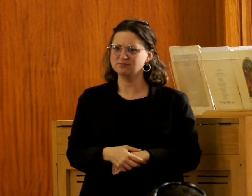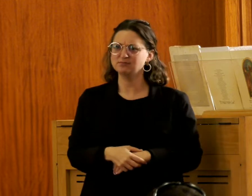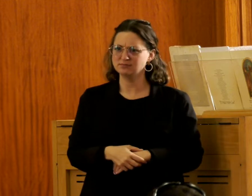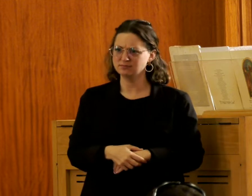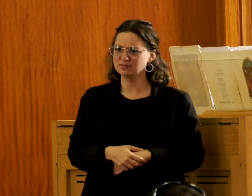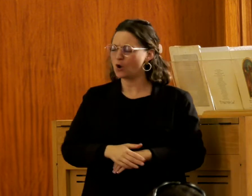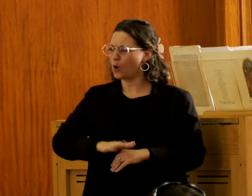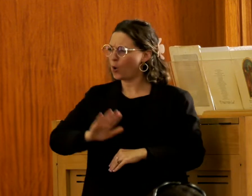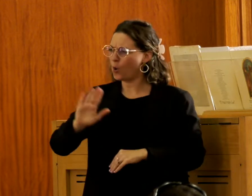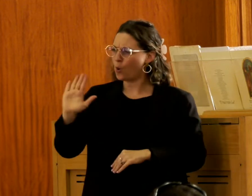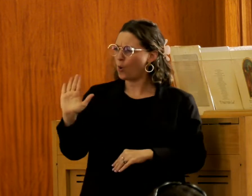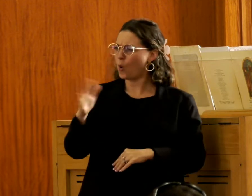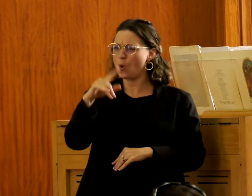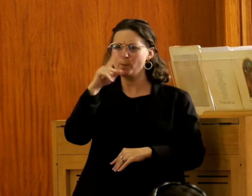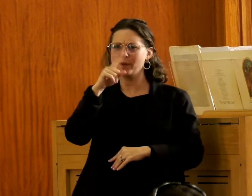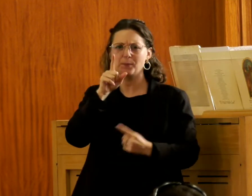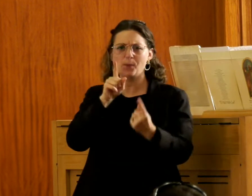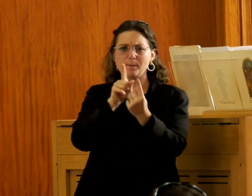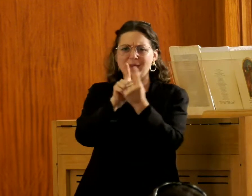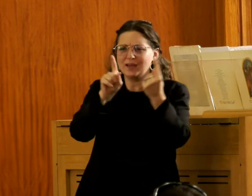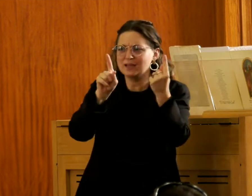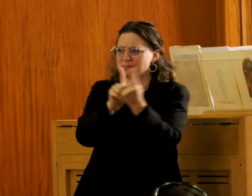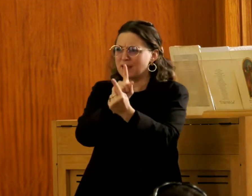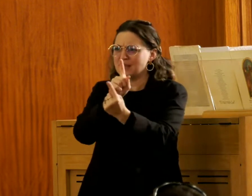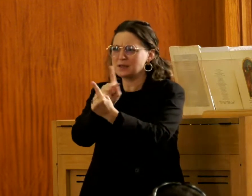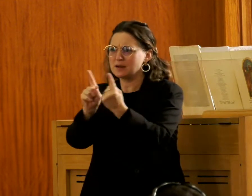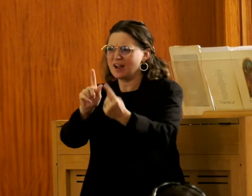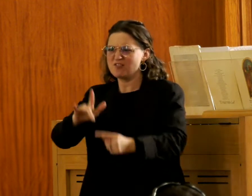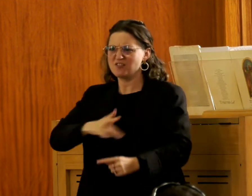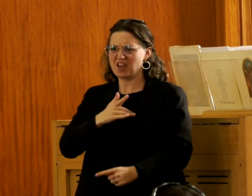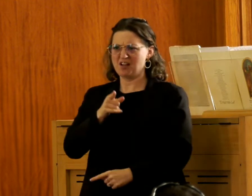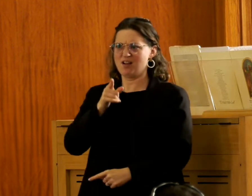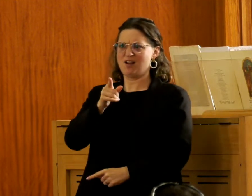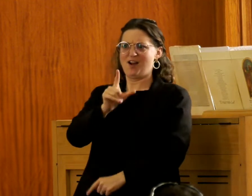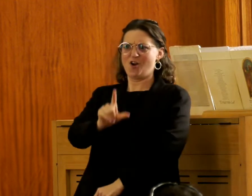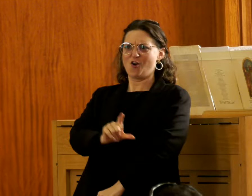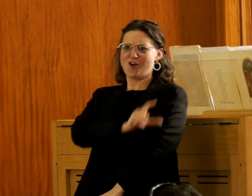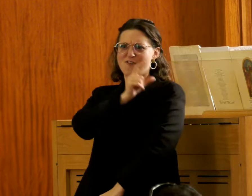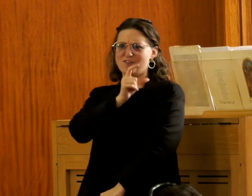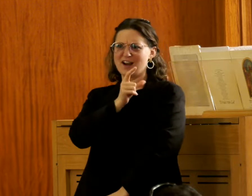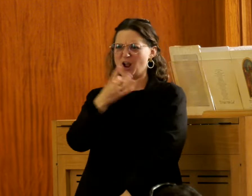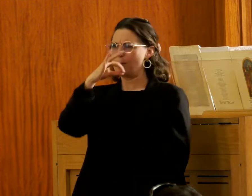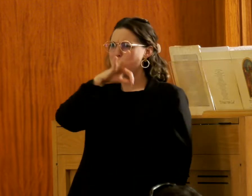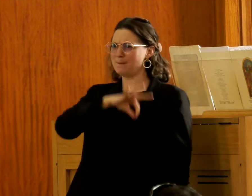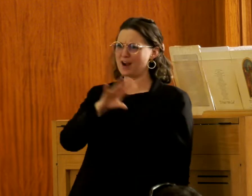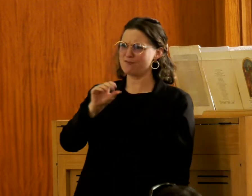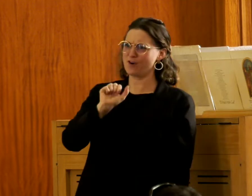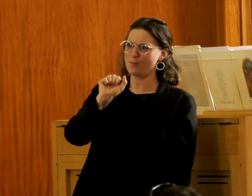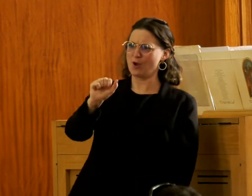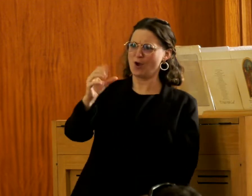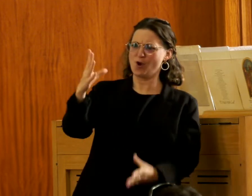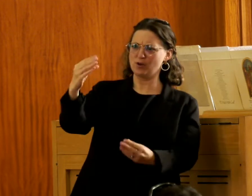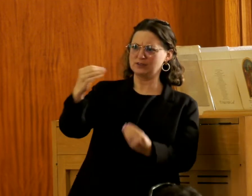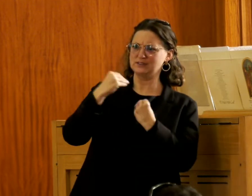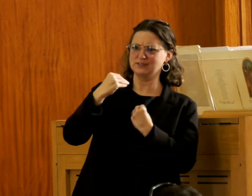All who are with her have confidence in her and benefit from her